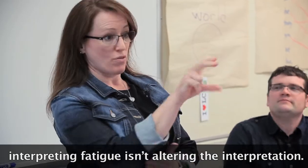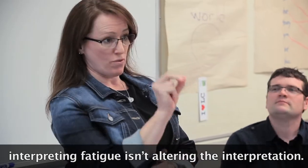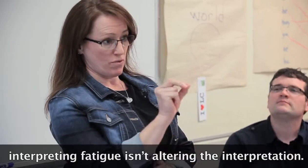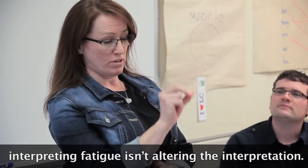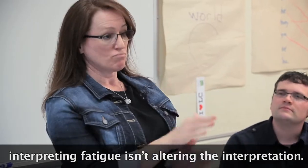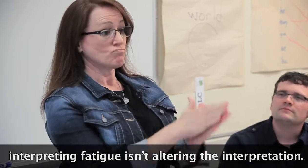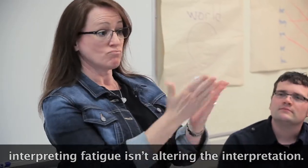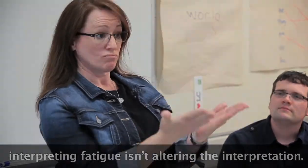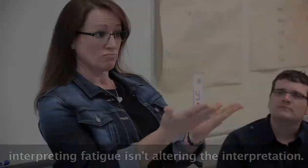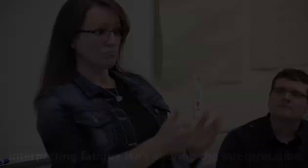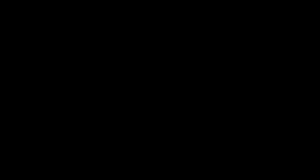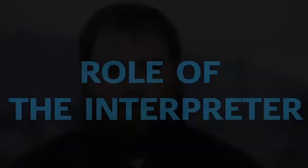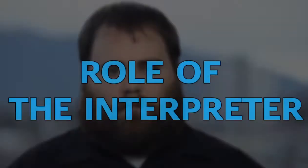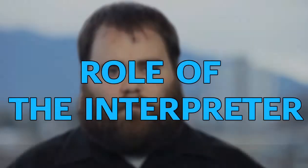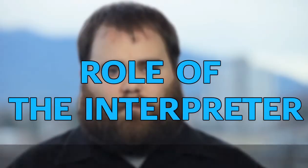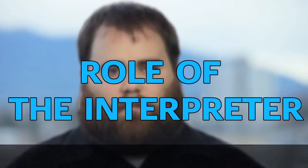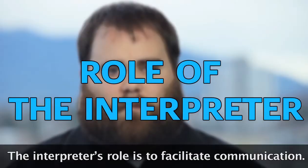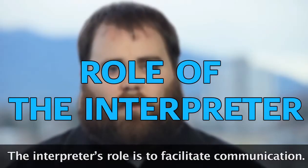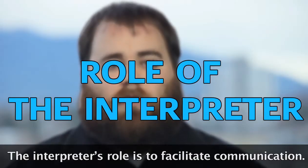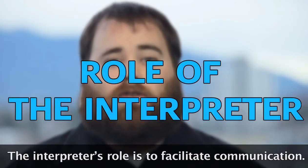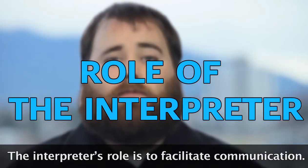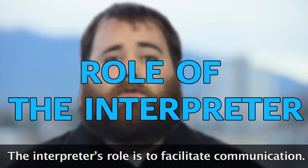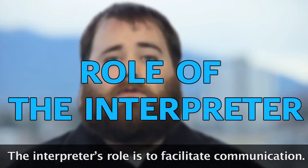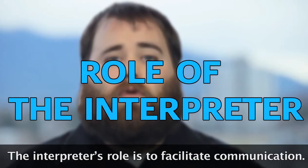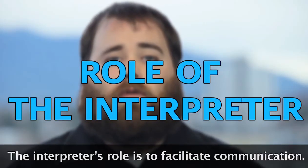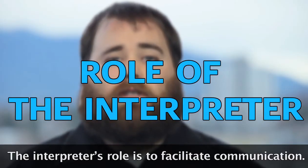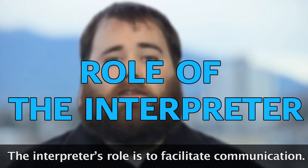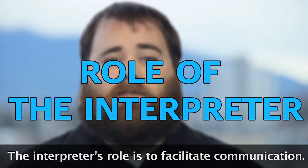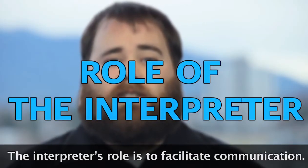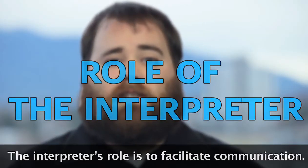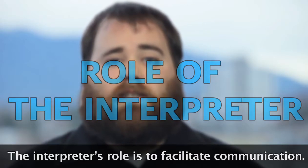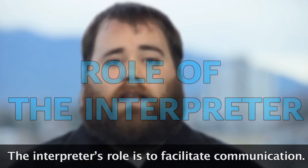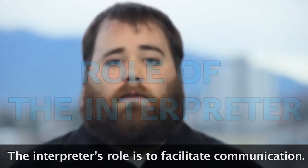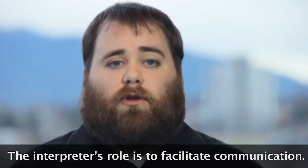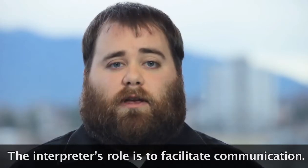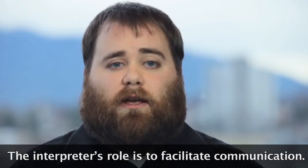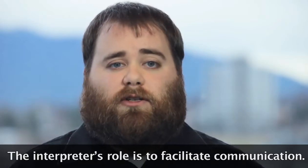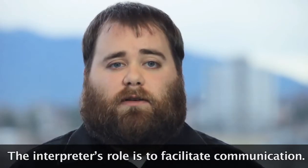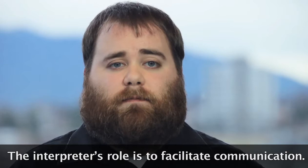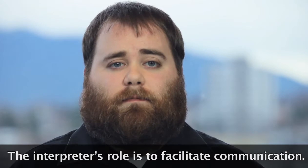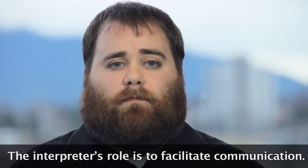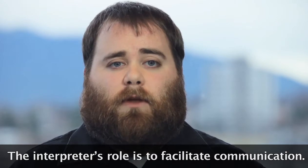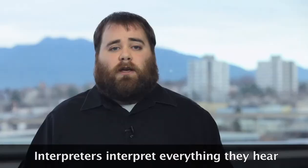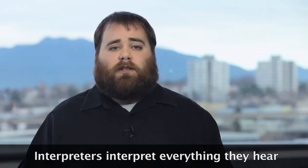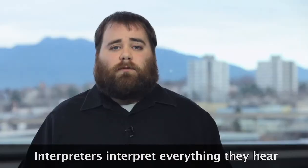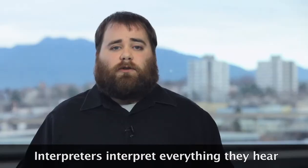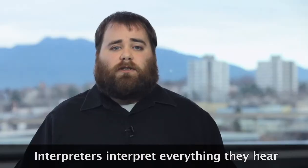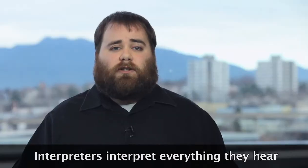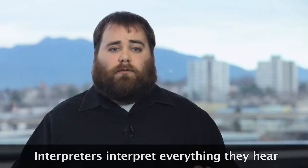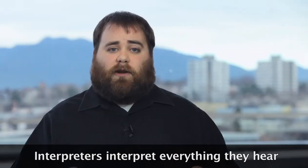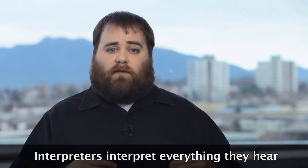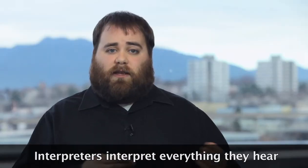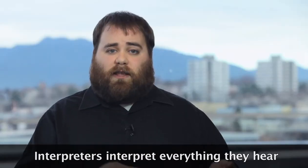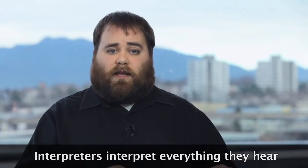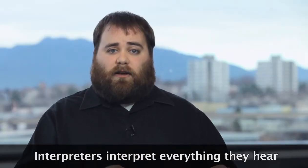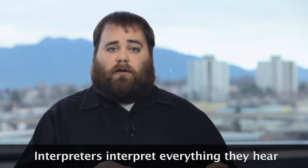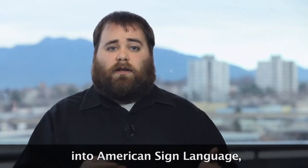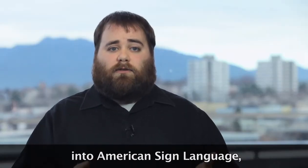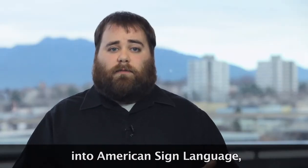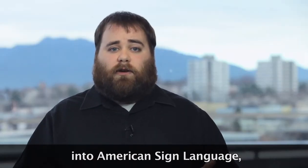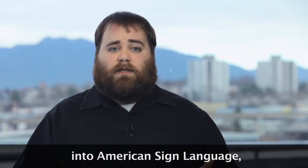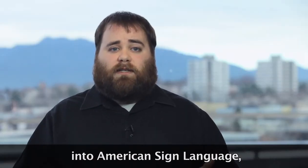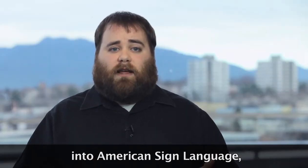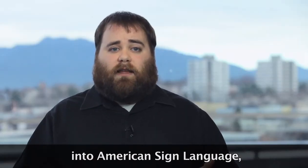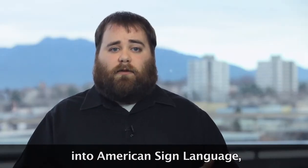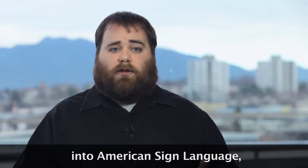the interpretation. Role of the interpreter. The interpreter's role is to facilitate communication. Interpreters interpret everything they hear